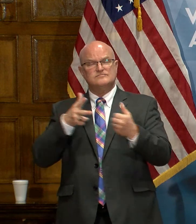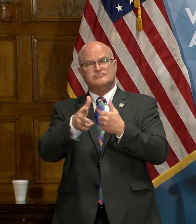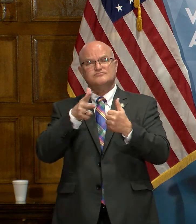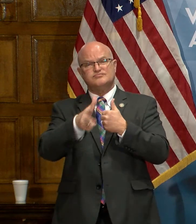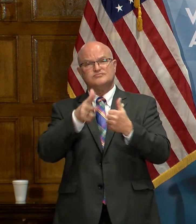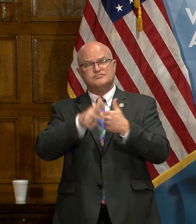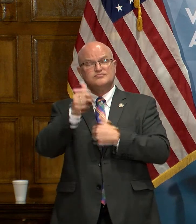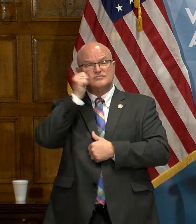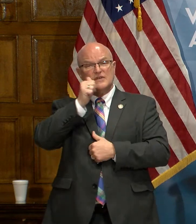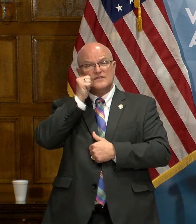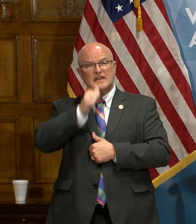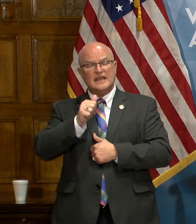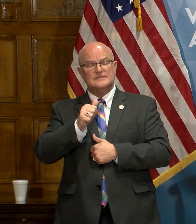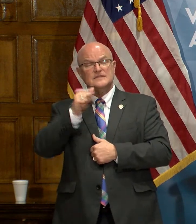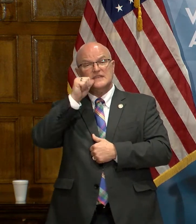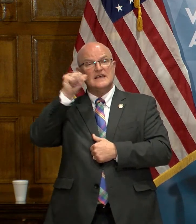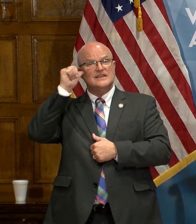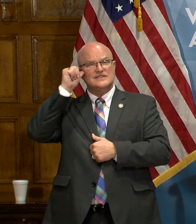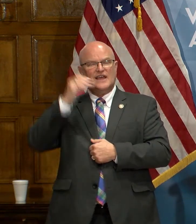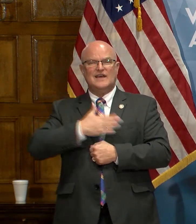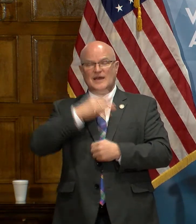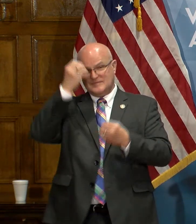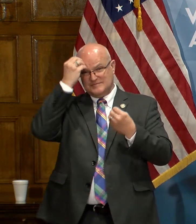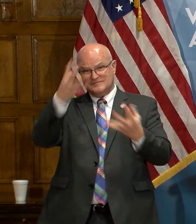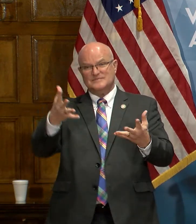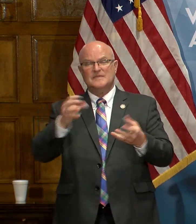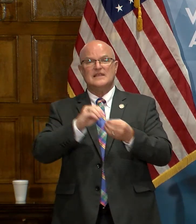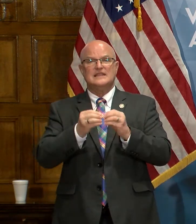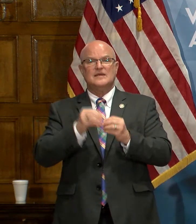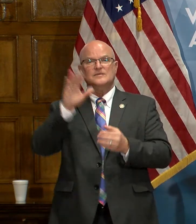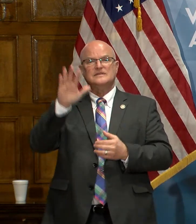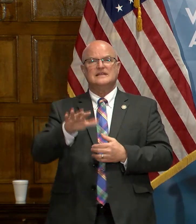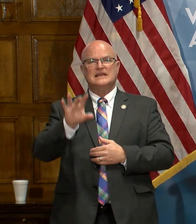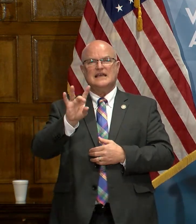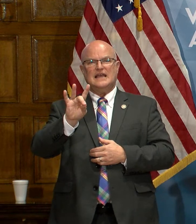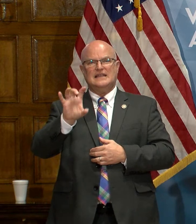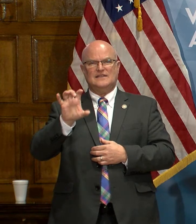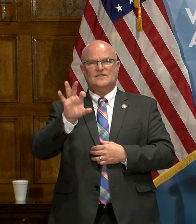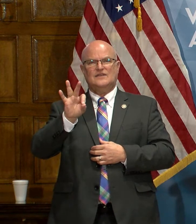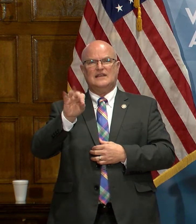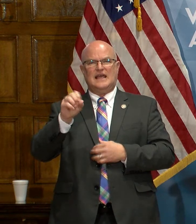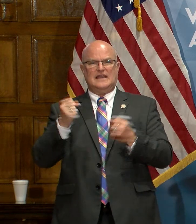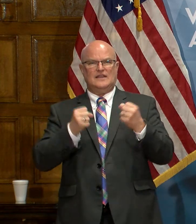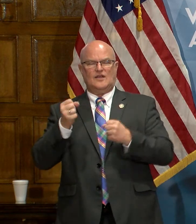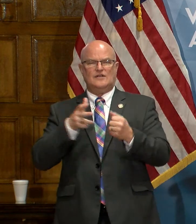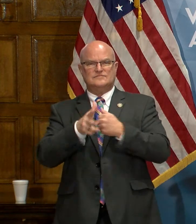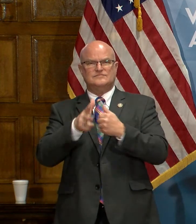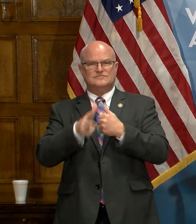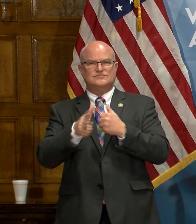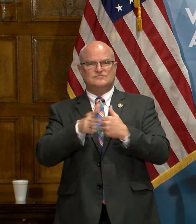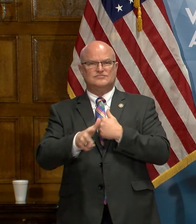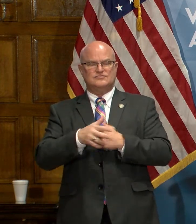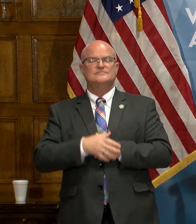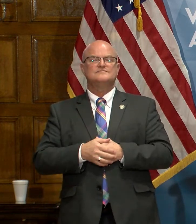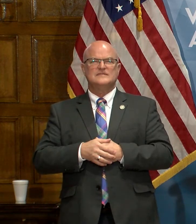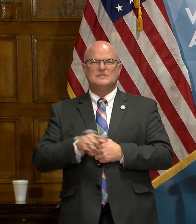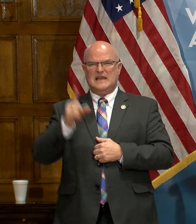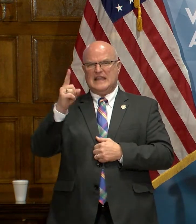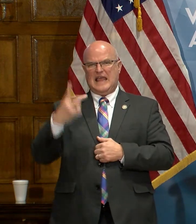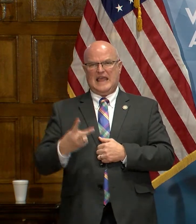in a day. Yesterday, I'm happy to report that the number was down to 890, which is half of that earlier